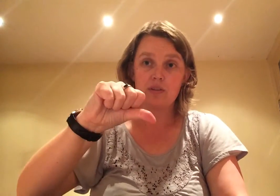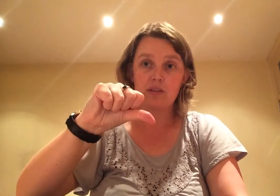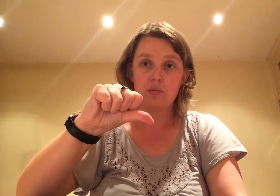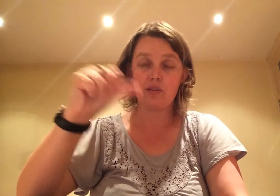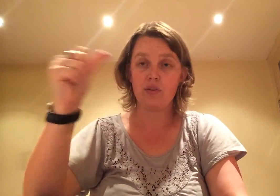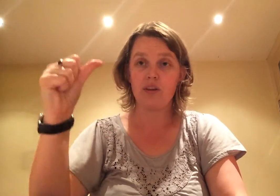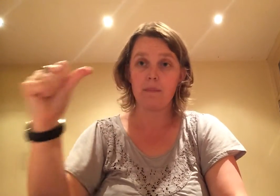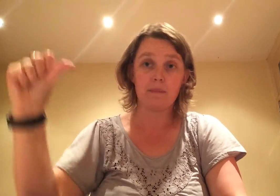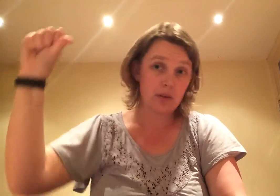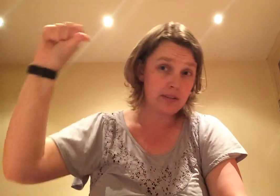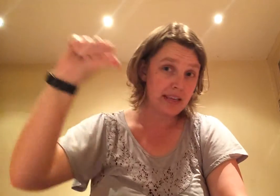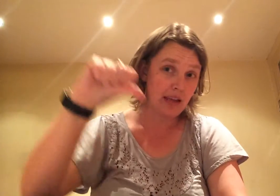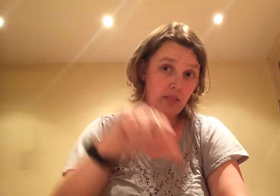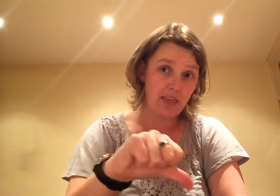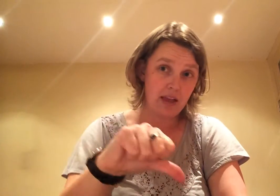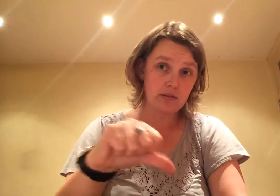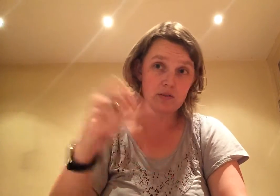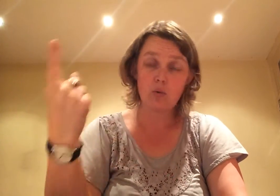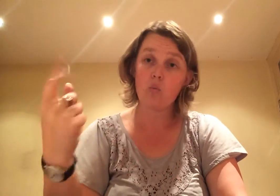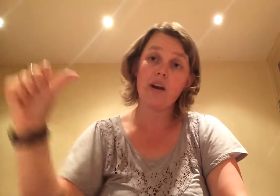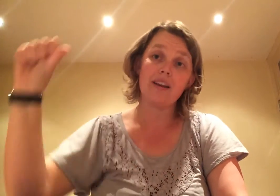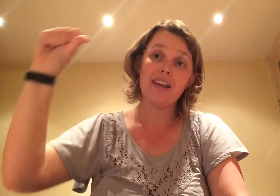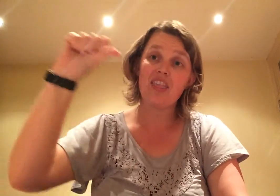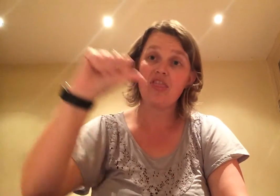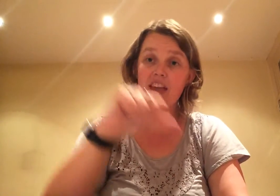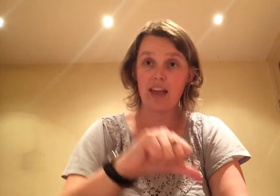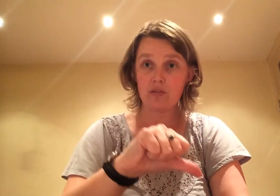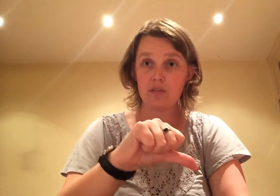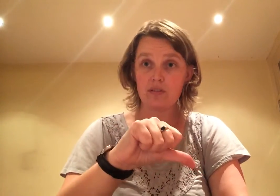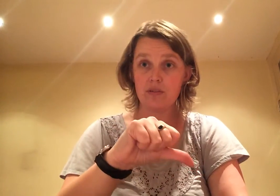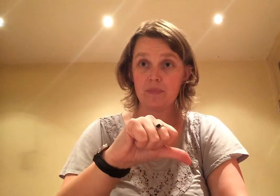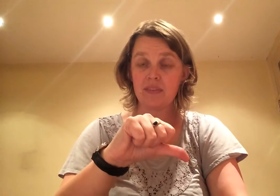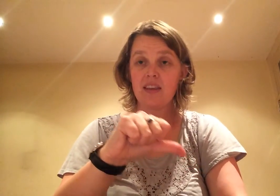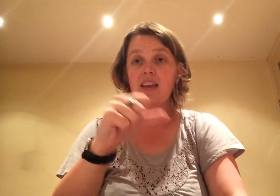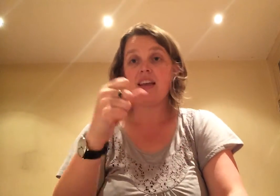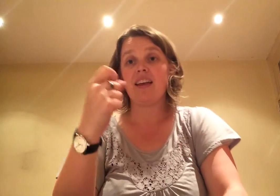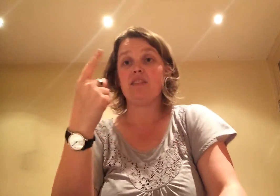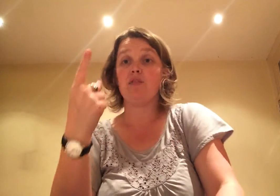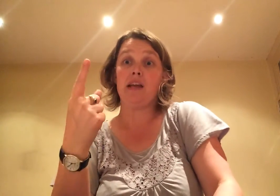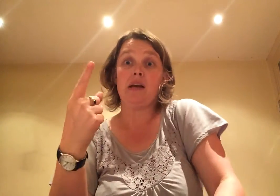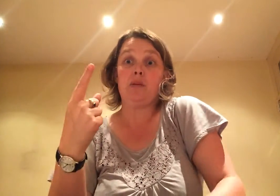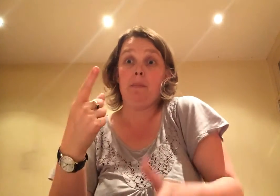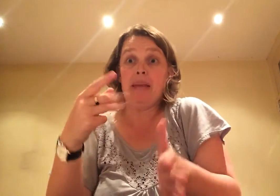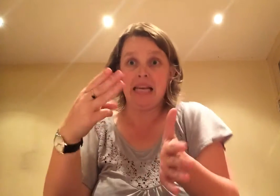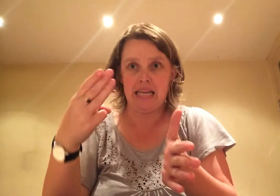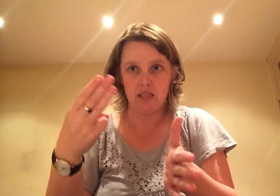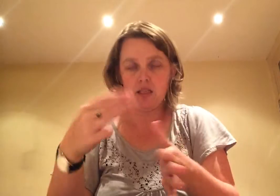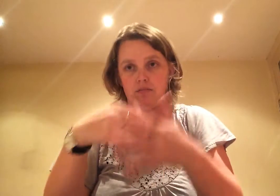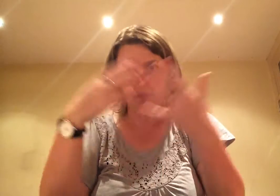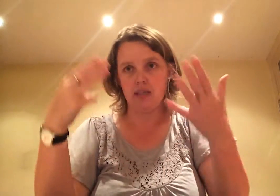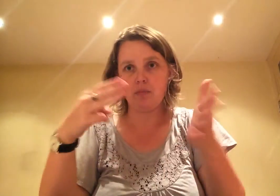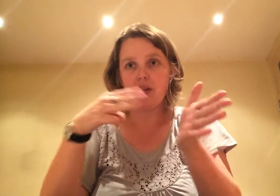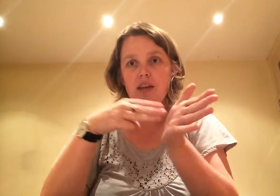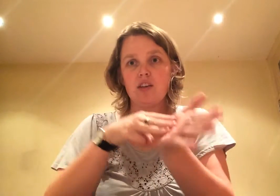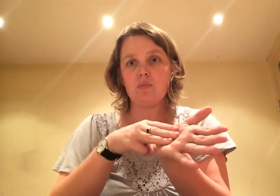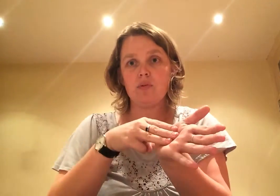1,000. With your thumb goes down. 1,000. 1,000. And if you get up to millions, big number, you just put like